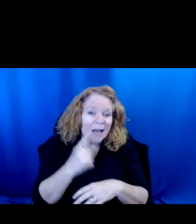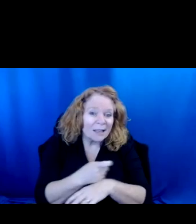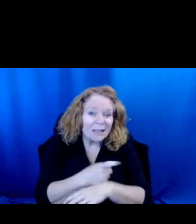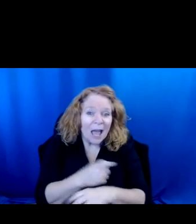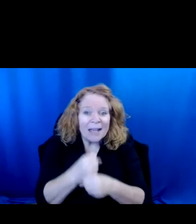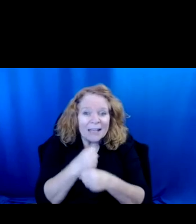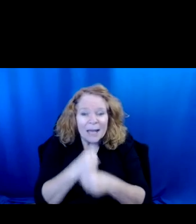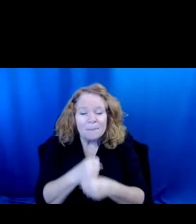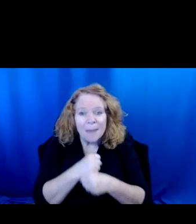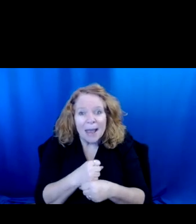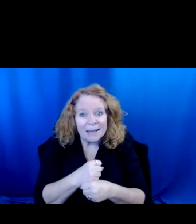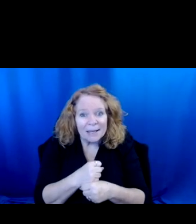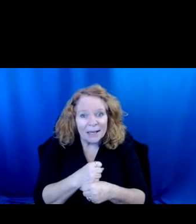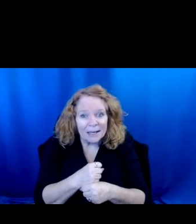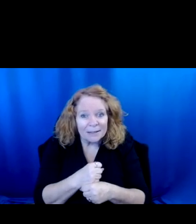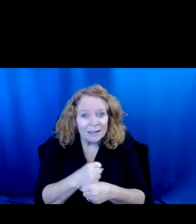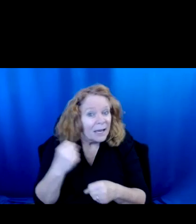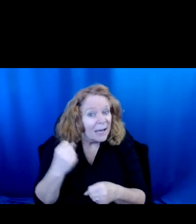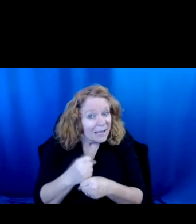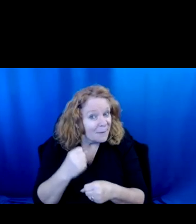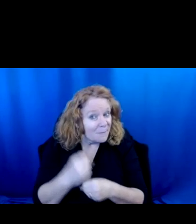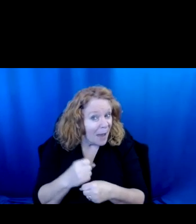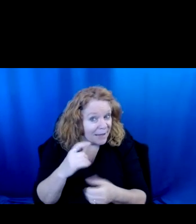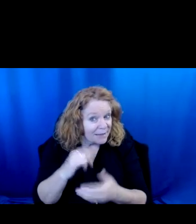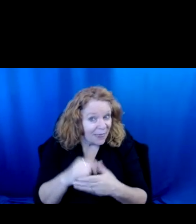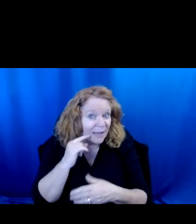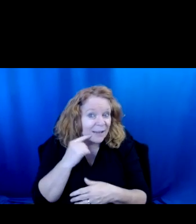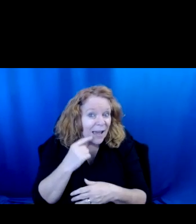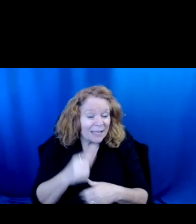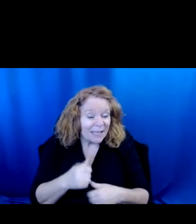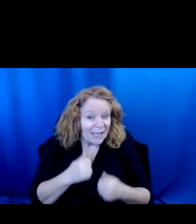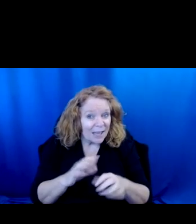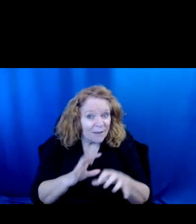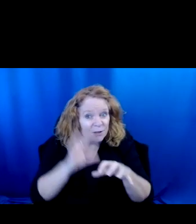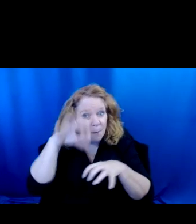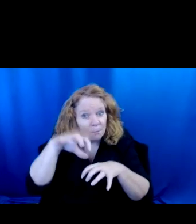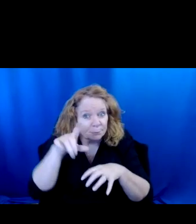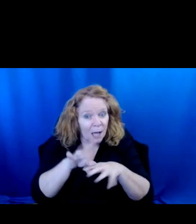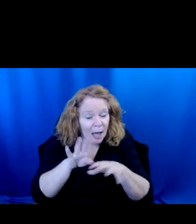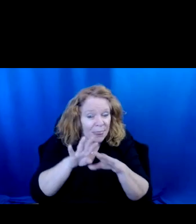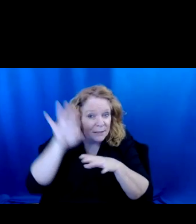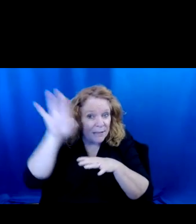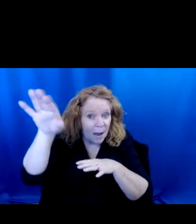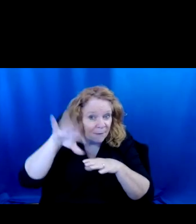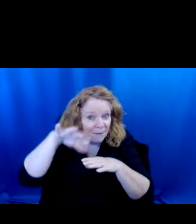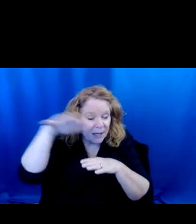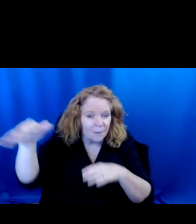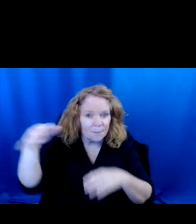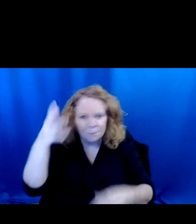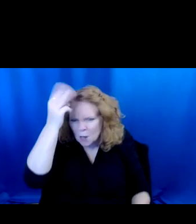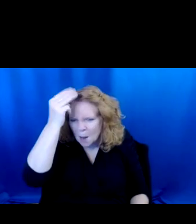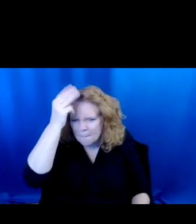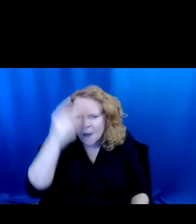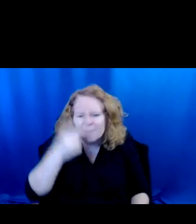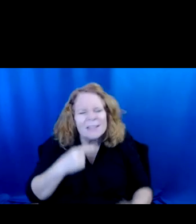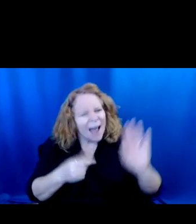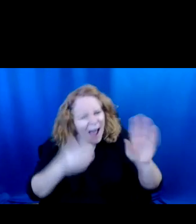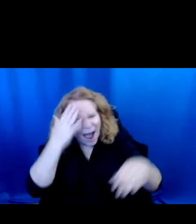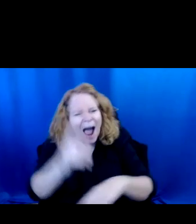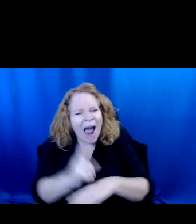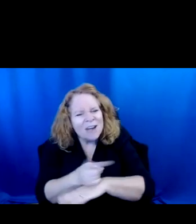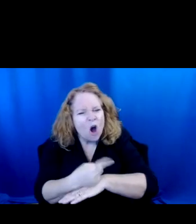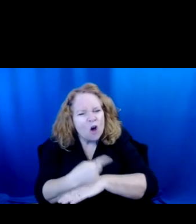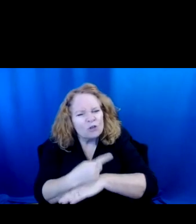cream. He lives by the pond at the top of the hill," said Princess Peggy. Marvin said, "Oh, I know Creaky Cranky